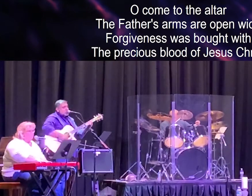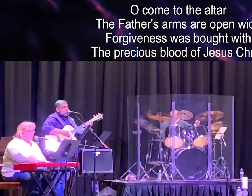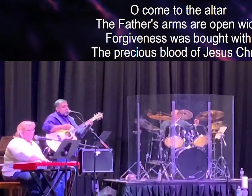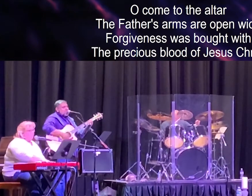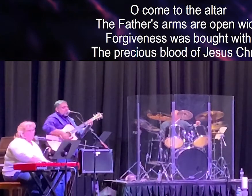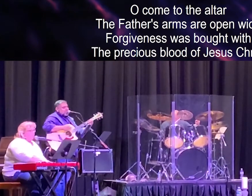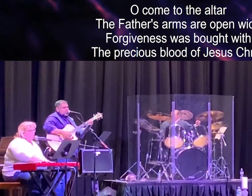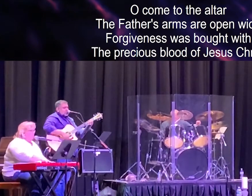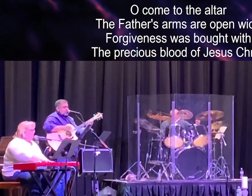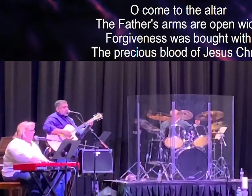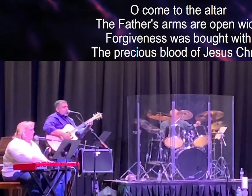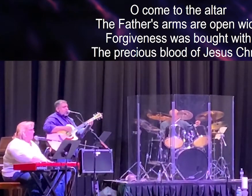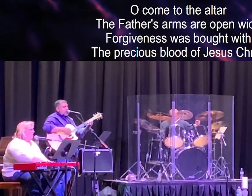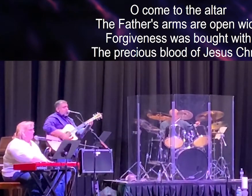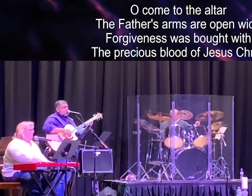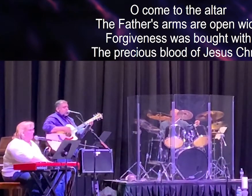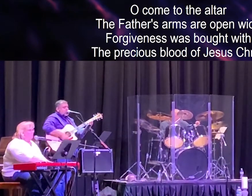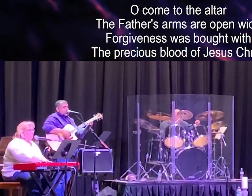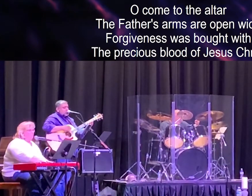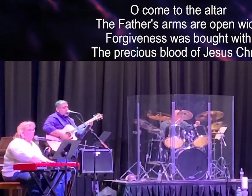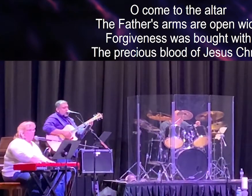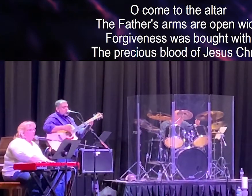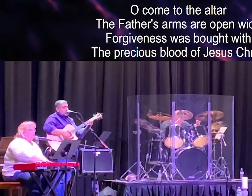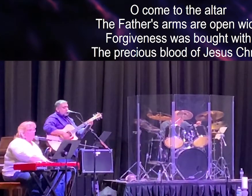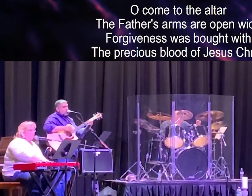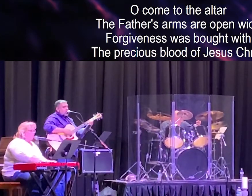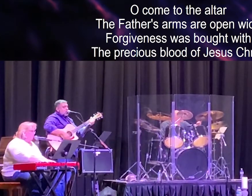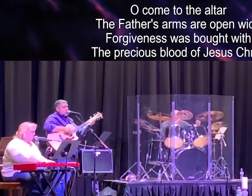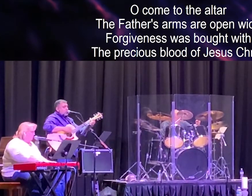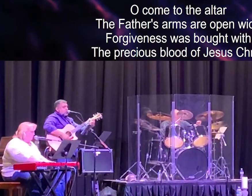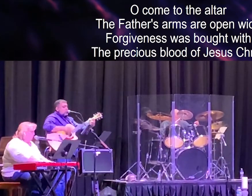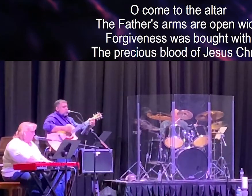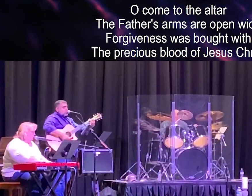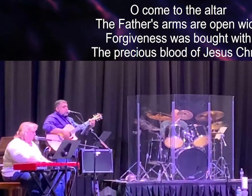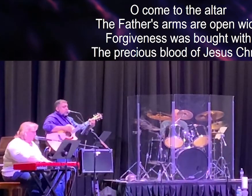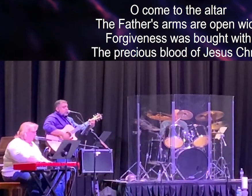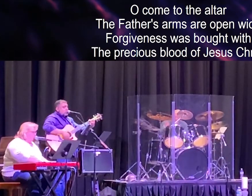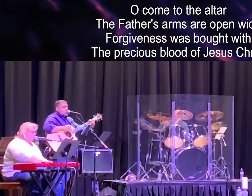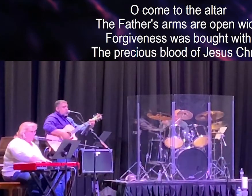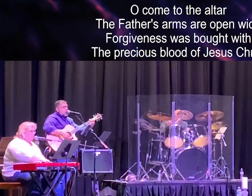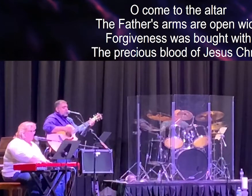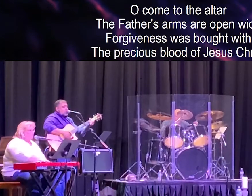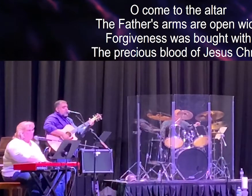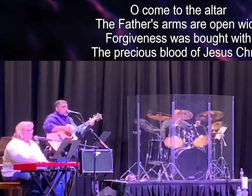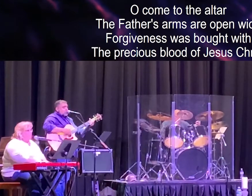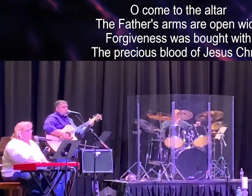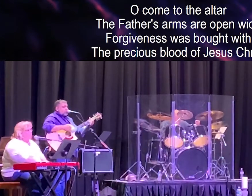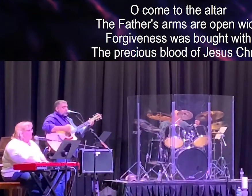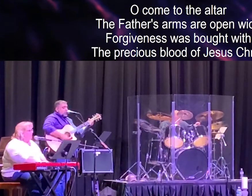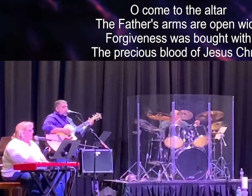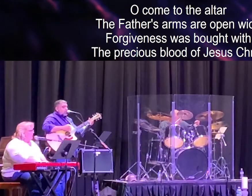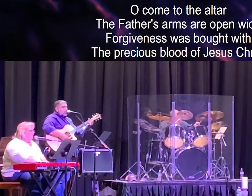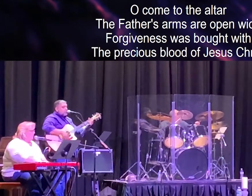altar. The Father's arms are open wide.